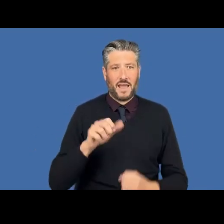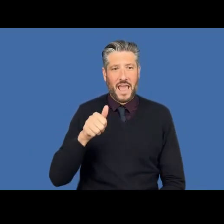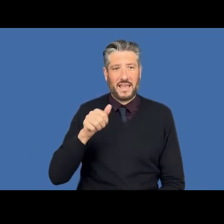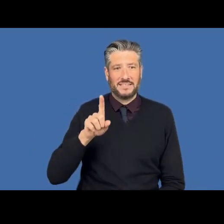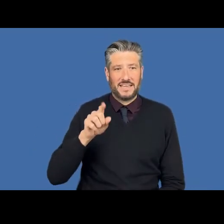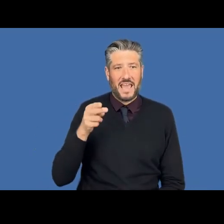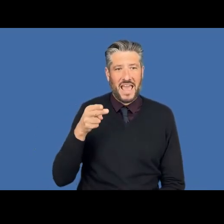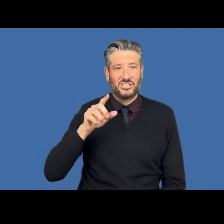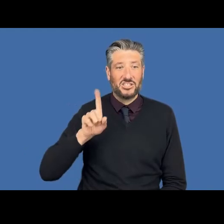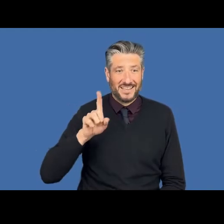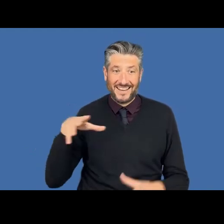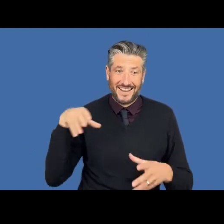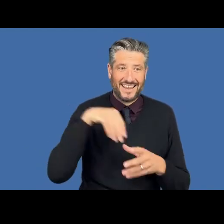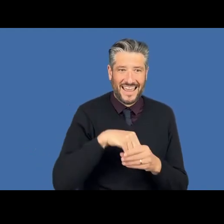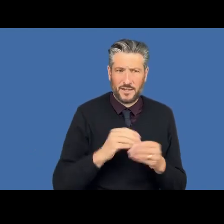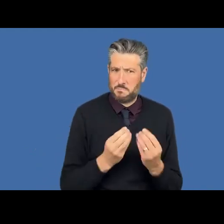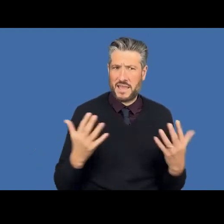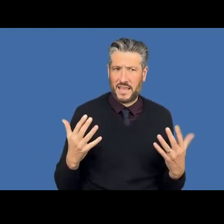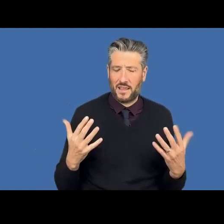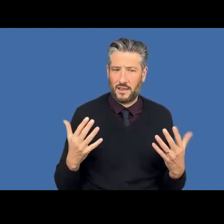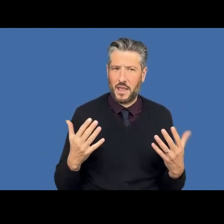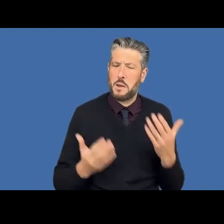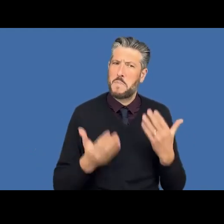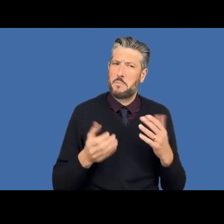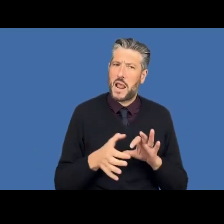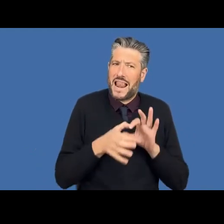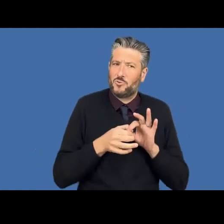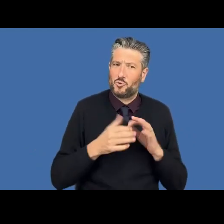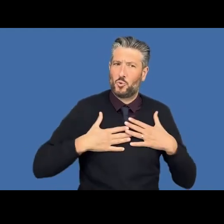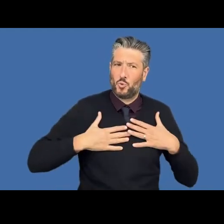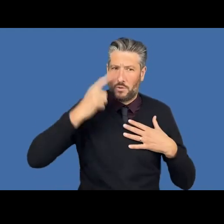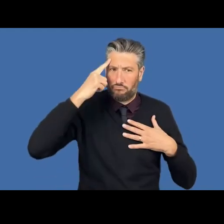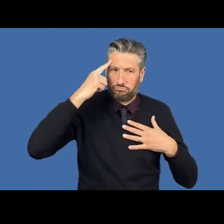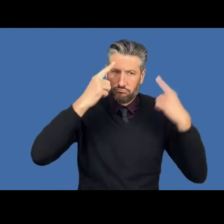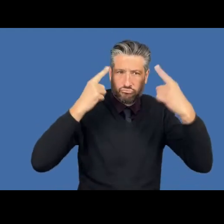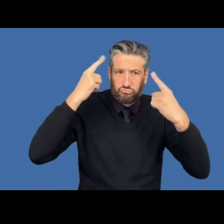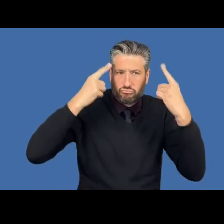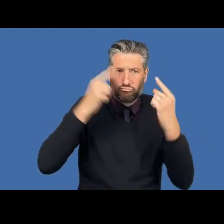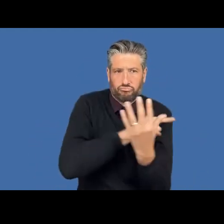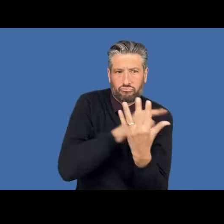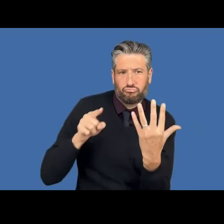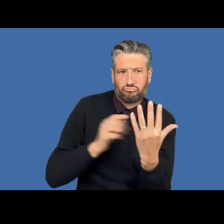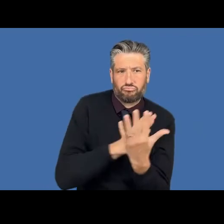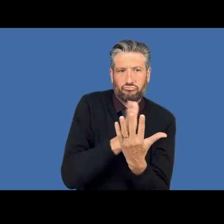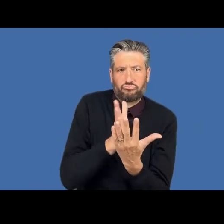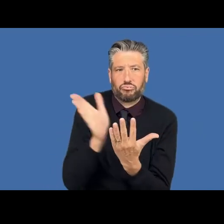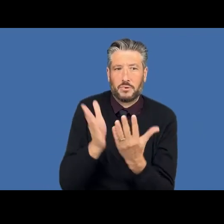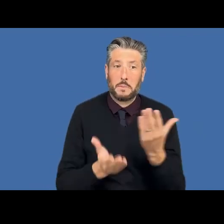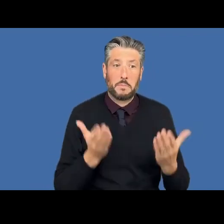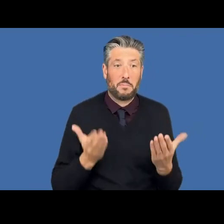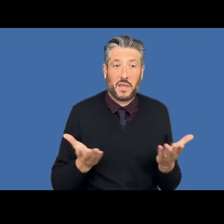us interested. So loads and loads of opportunities for businesses to think differently, to acquire